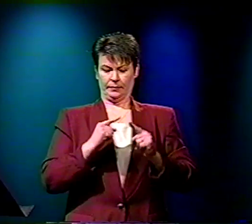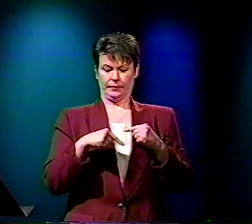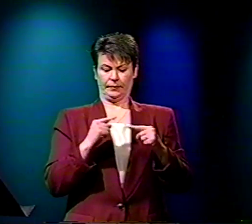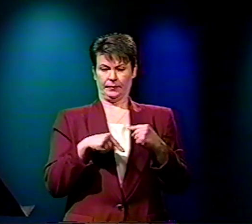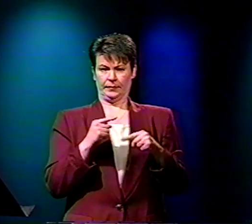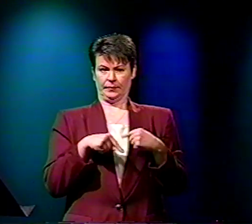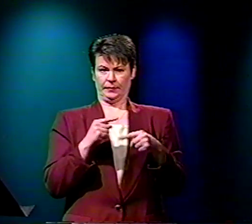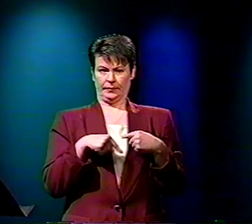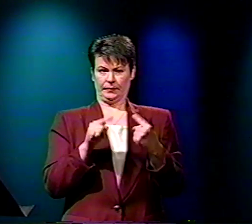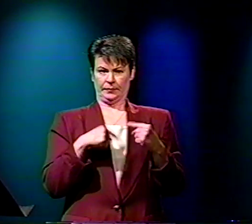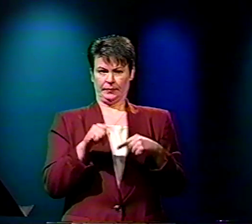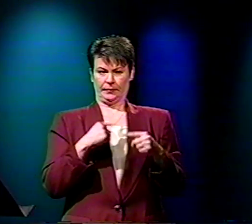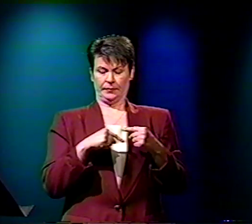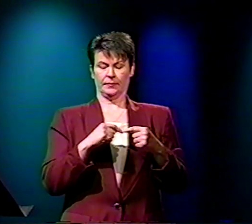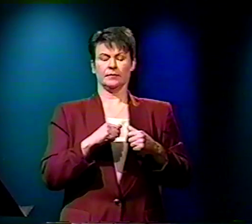space.